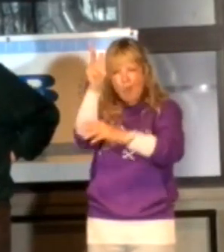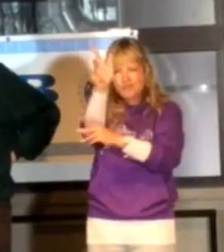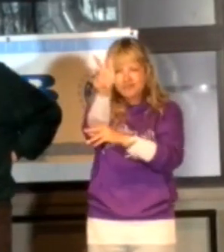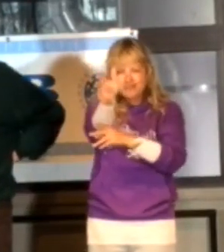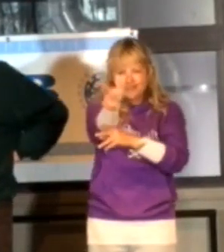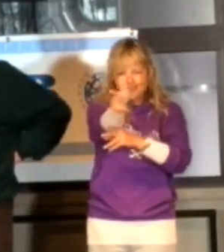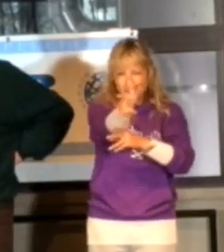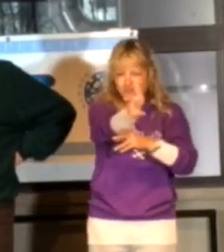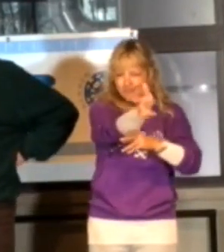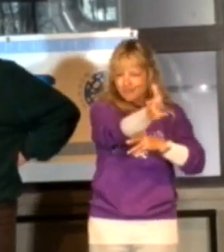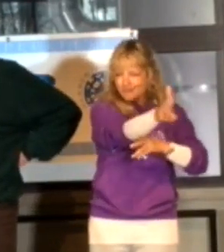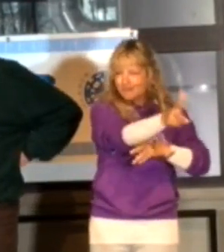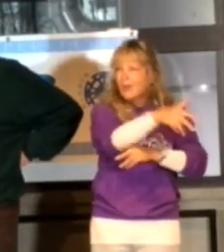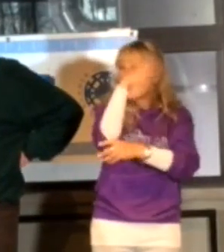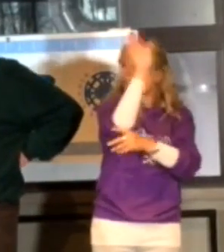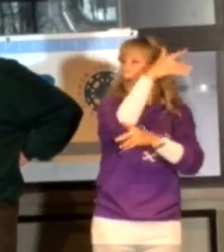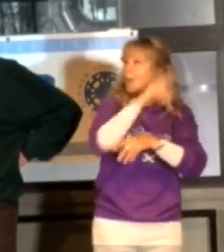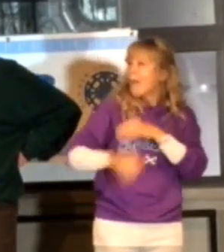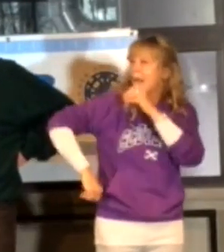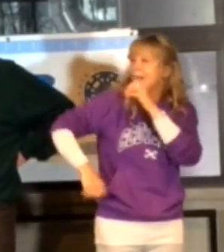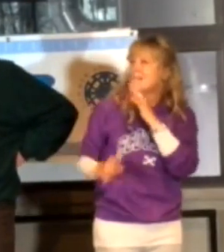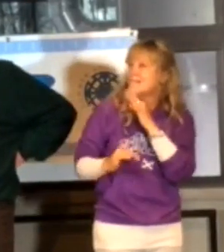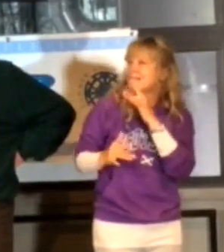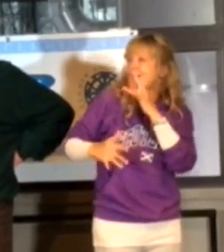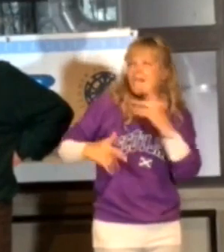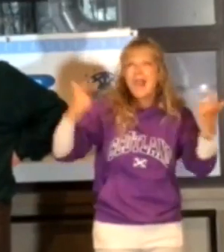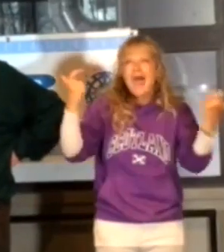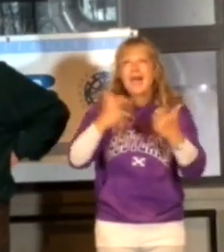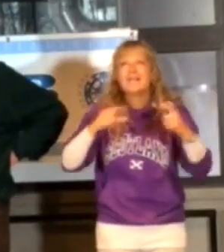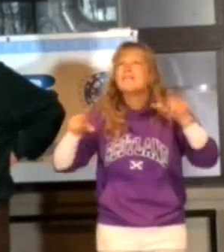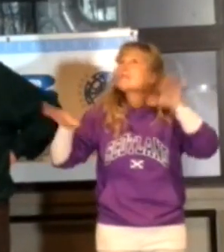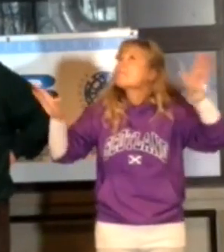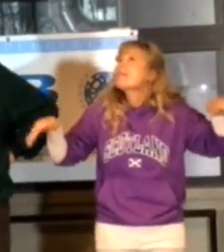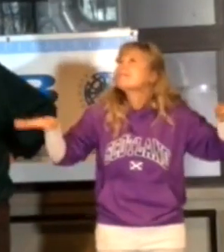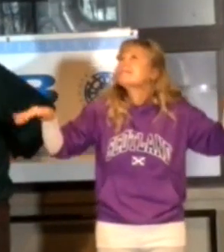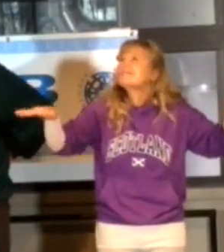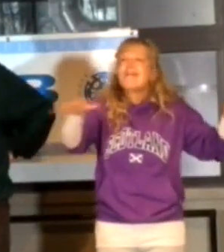flying, bagpipes going, full of laughter. What a sight that would have been.